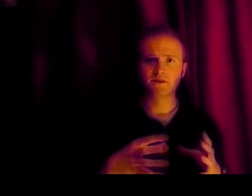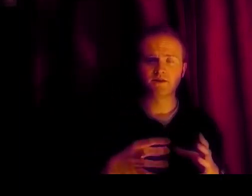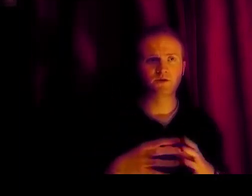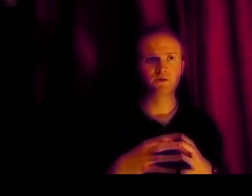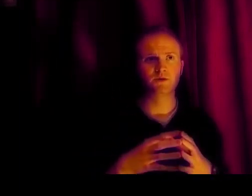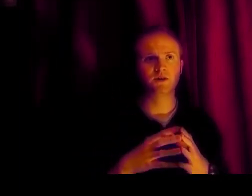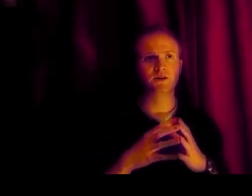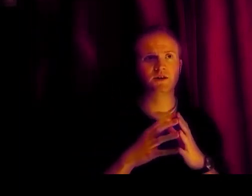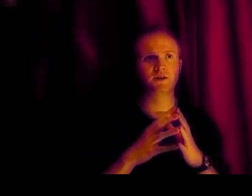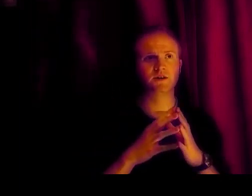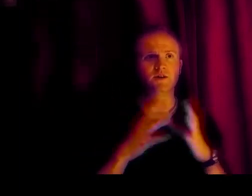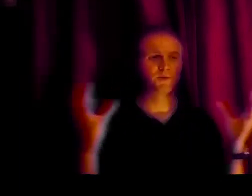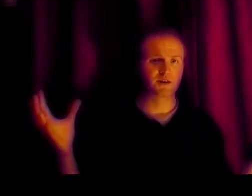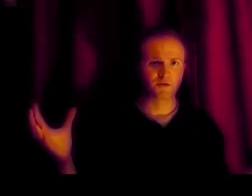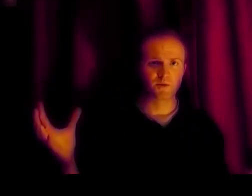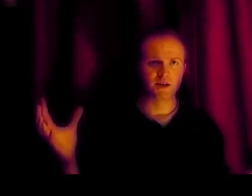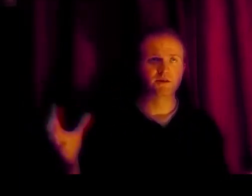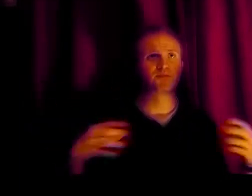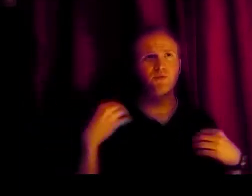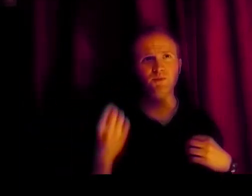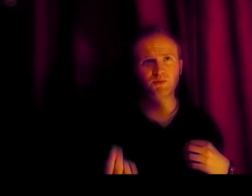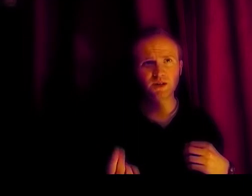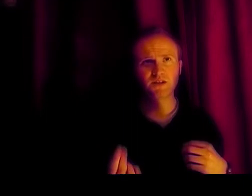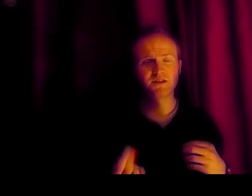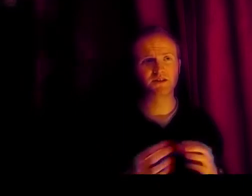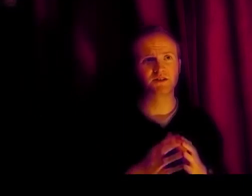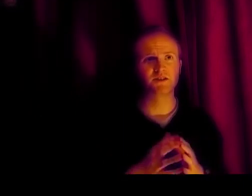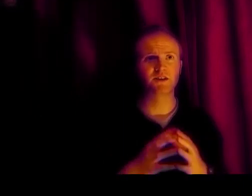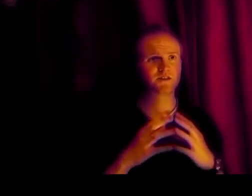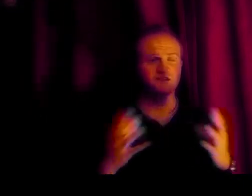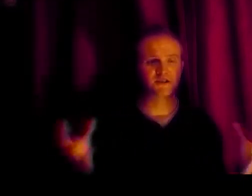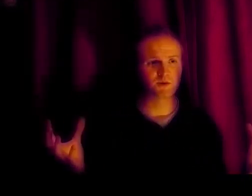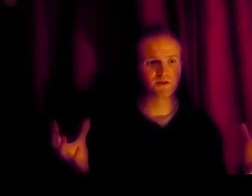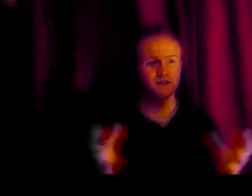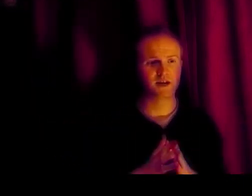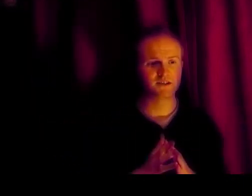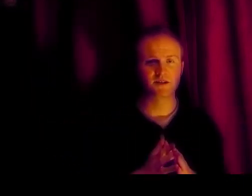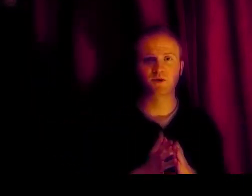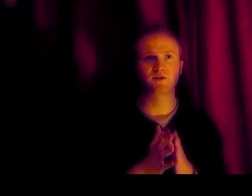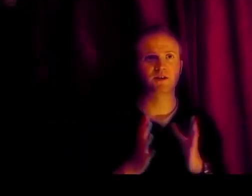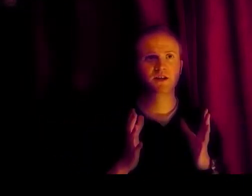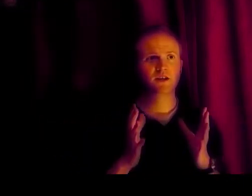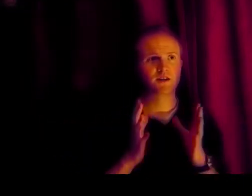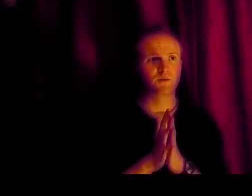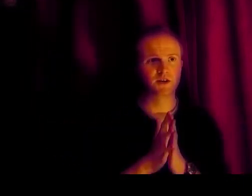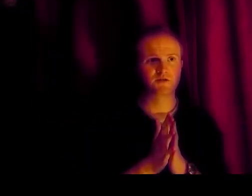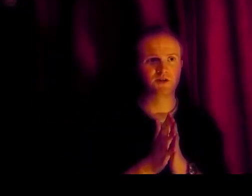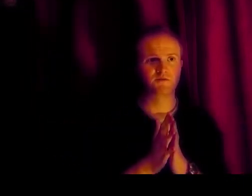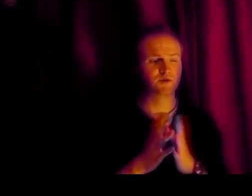to the correct format. Probably in this instance, I'll just export it as anamorphic widescreen